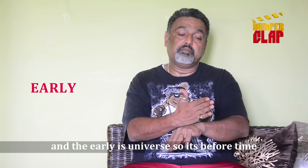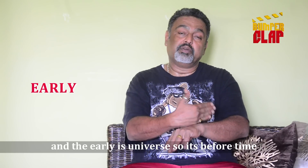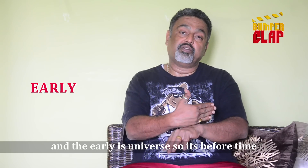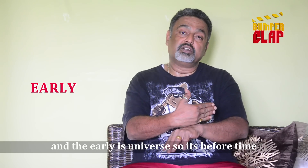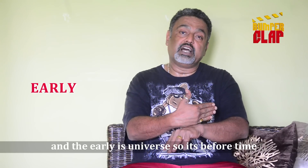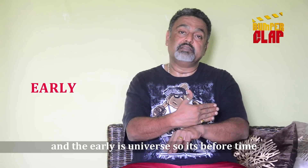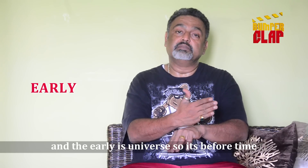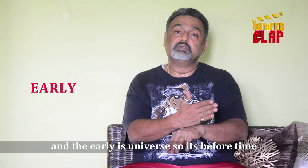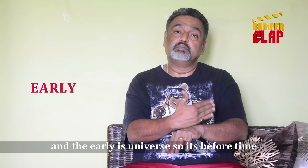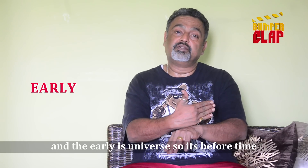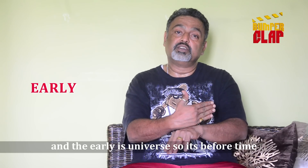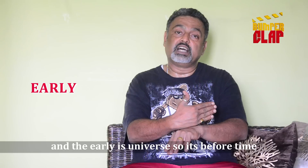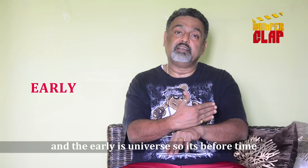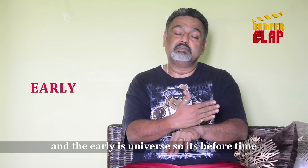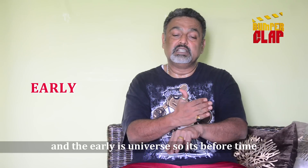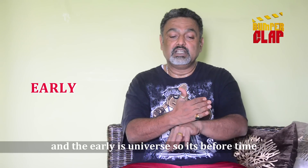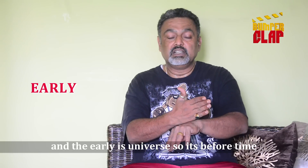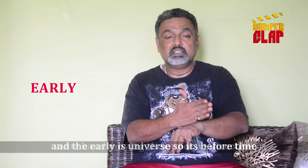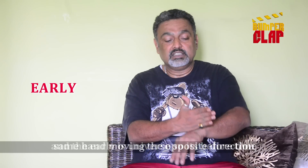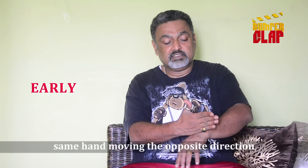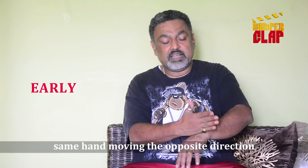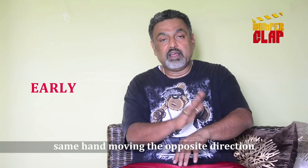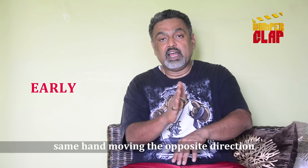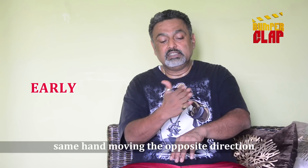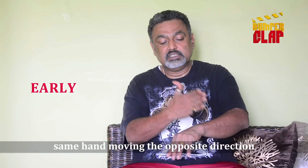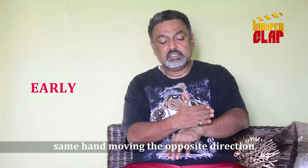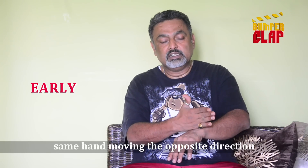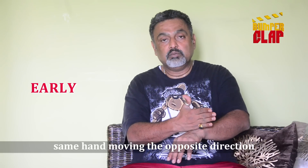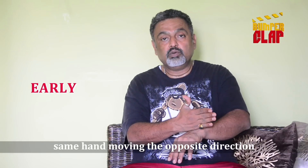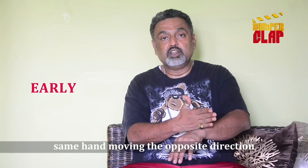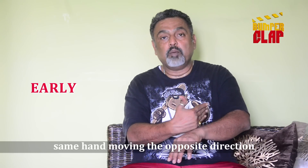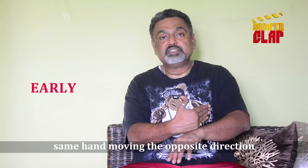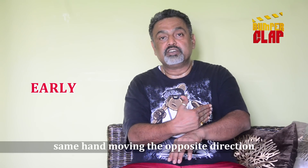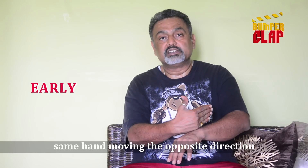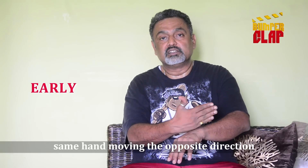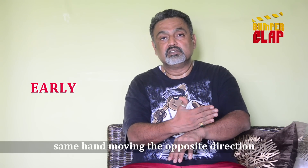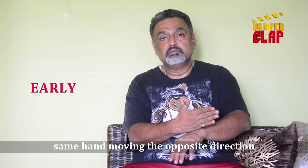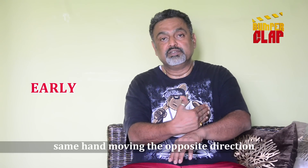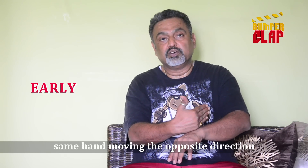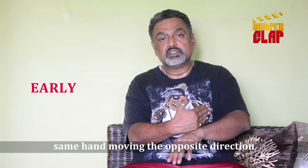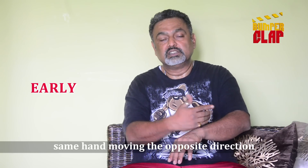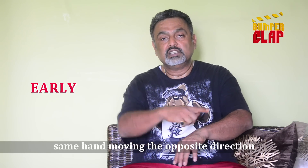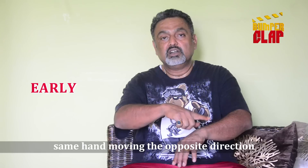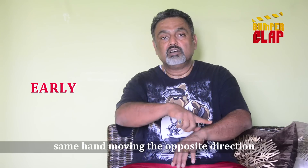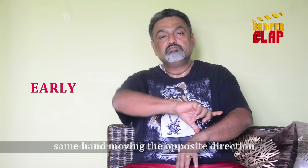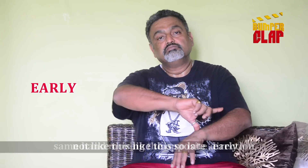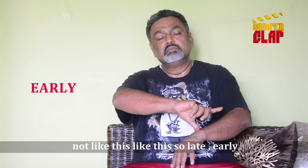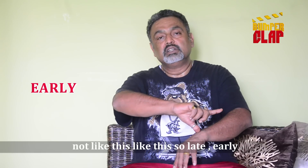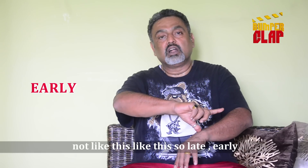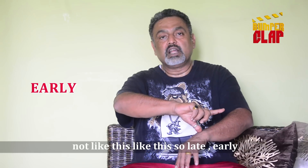before time before time same hand going the opposite direction before like